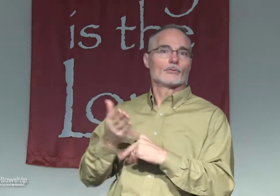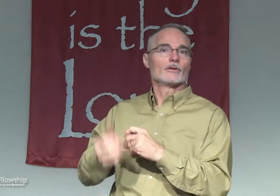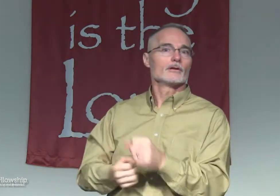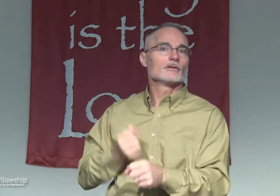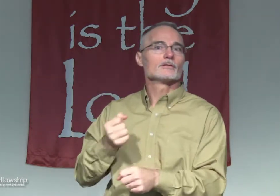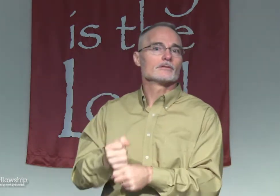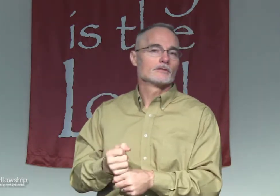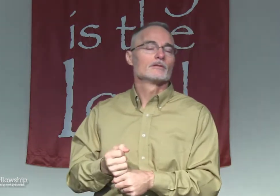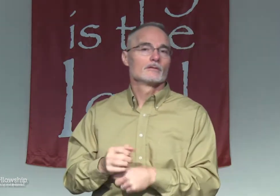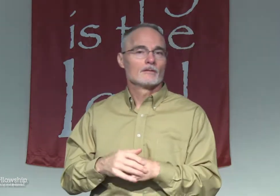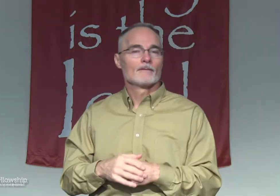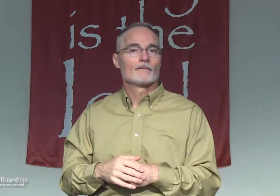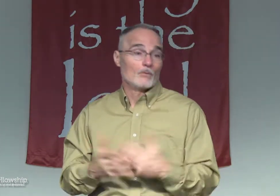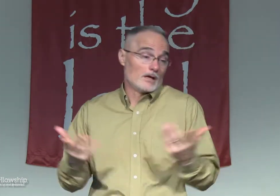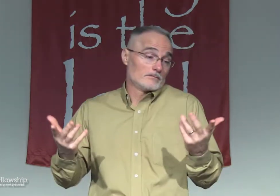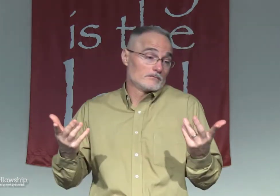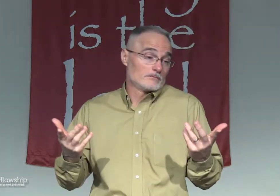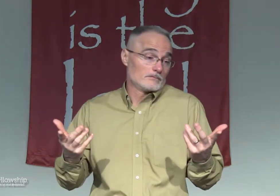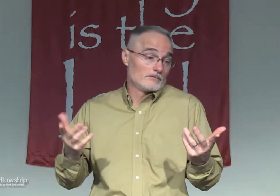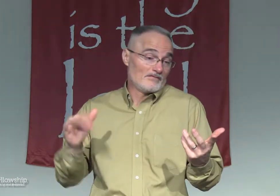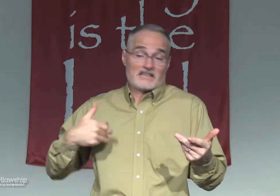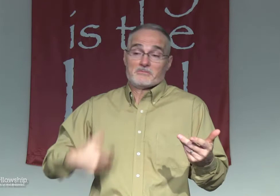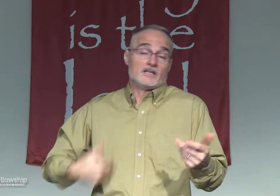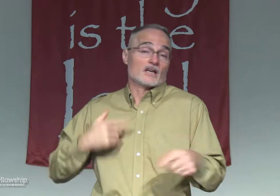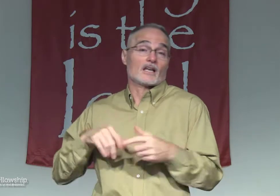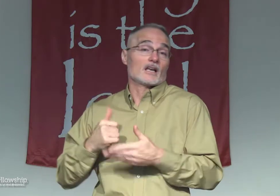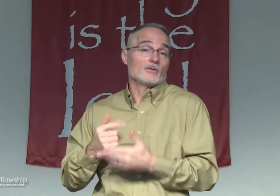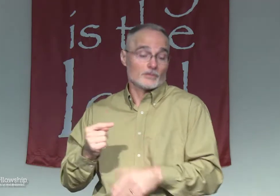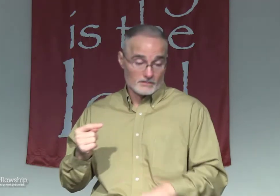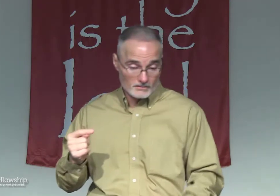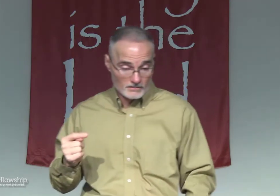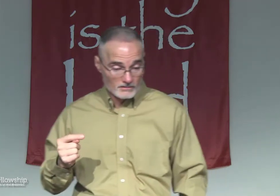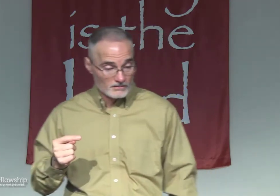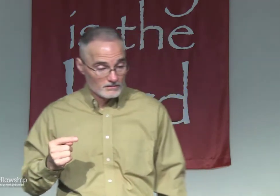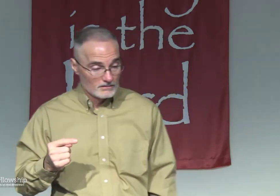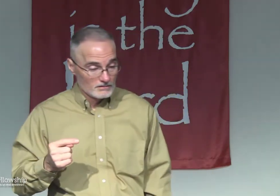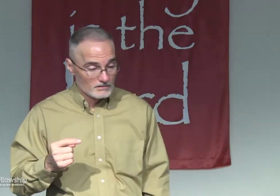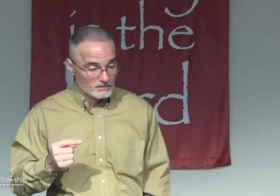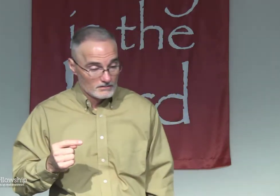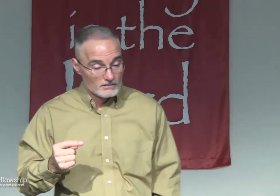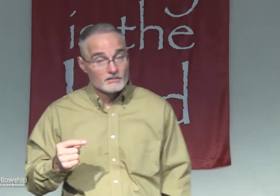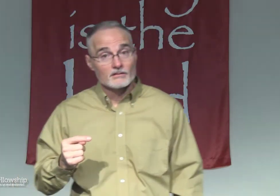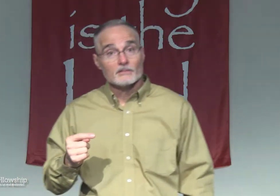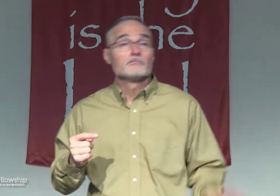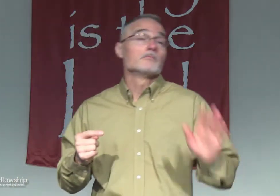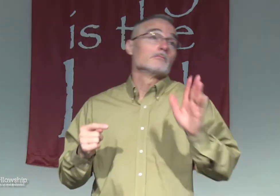How many times have we seen that excuse through the years? Well, that's me. I just can't help it.